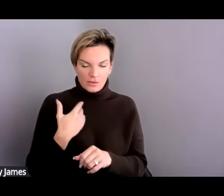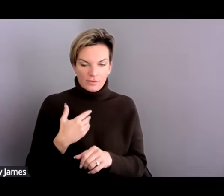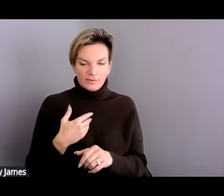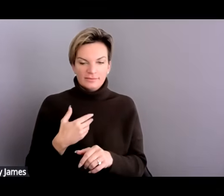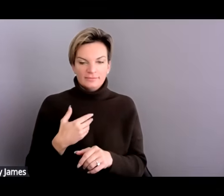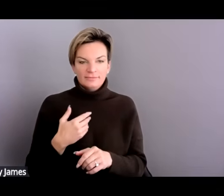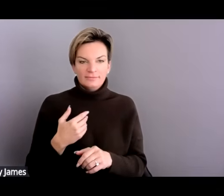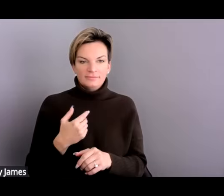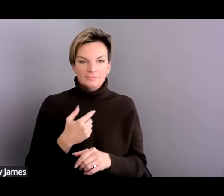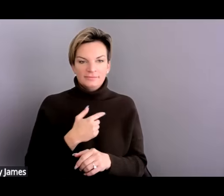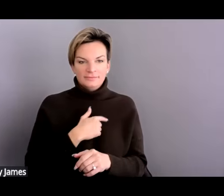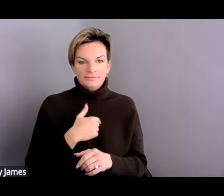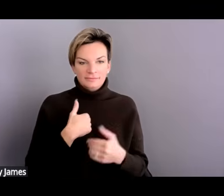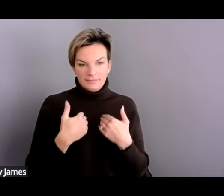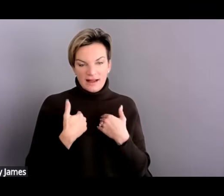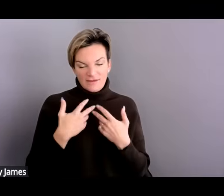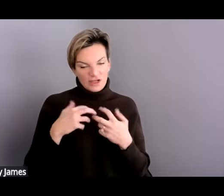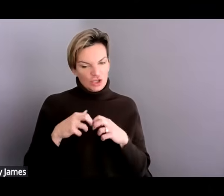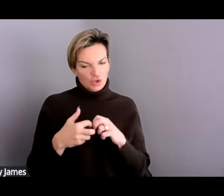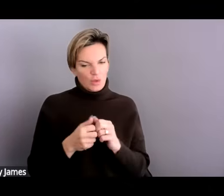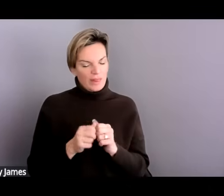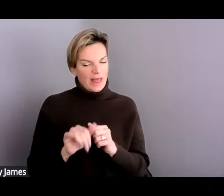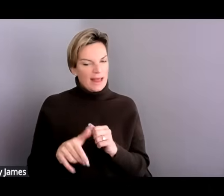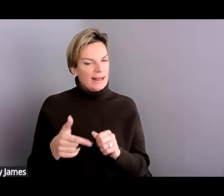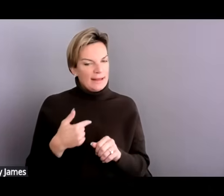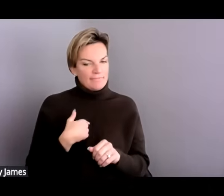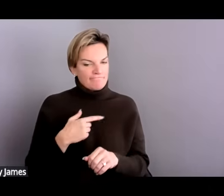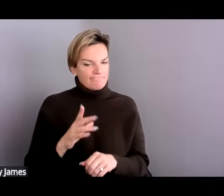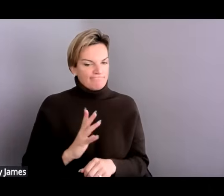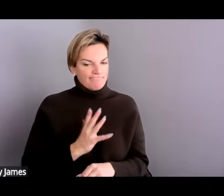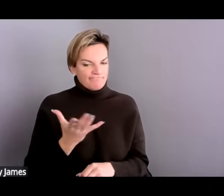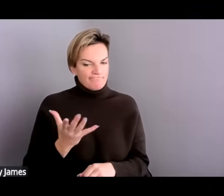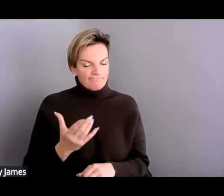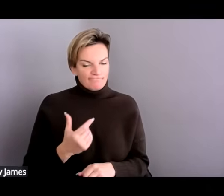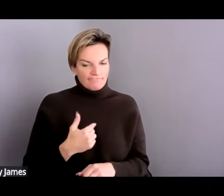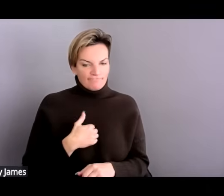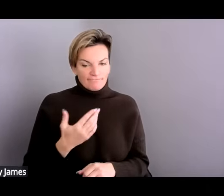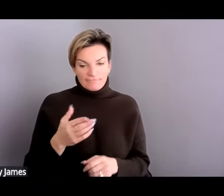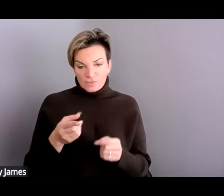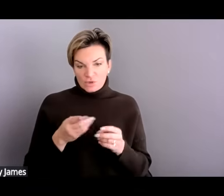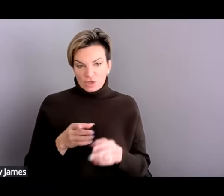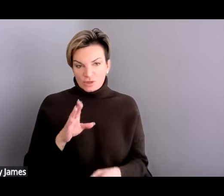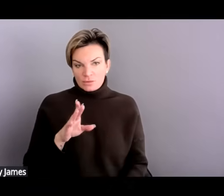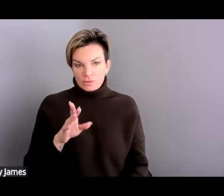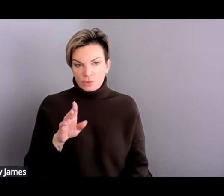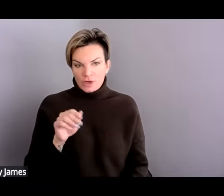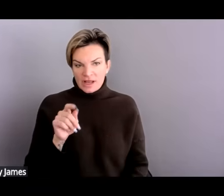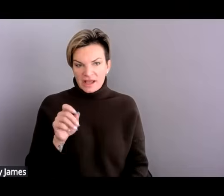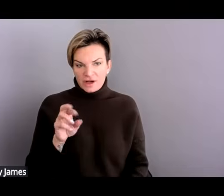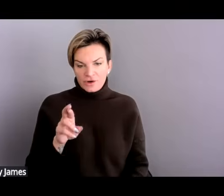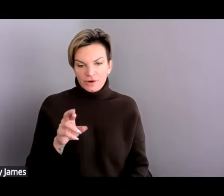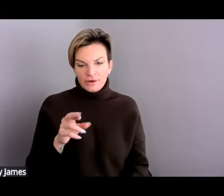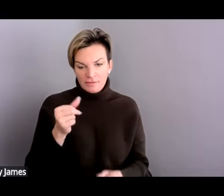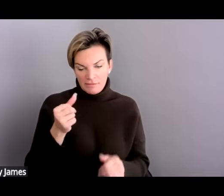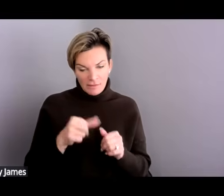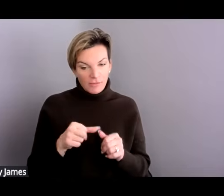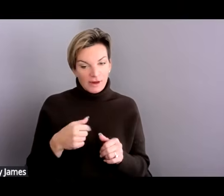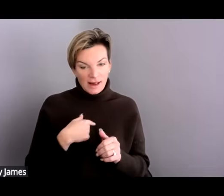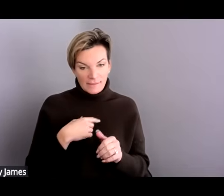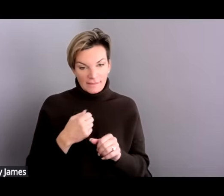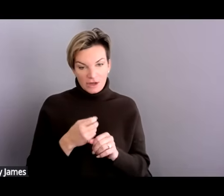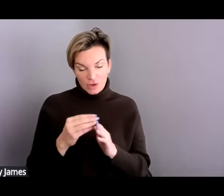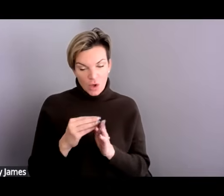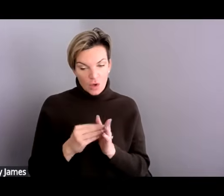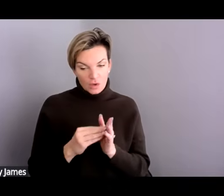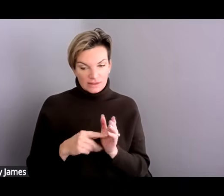I have a particular issue with that one. Director Brader, I had an issue with that one when I was first reading it. I actually made notes on that this morning,